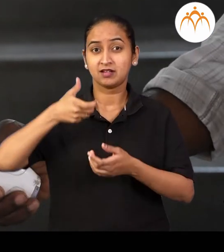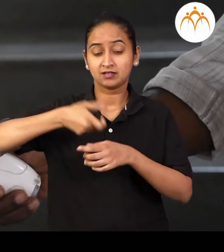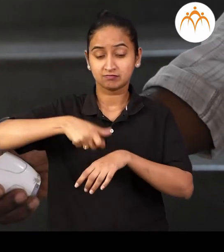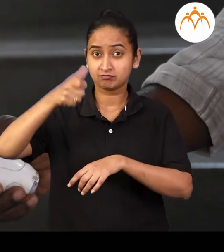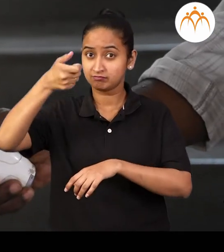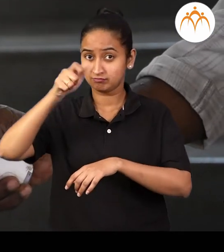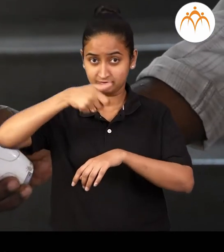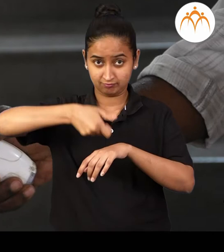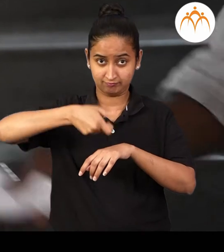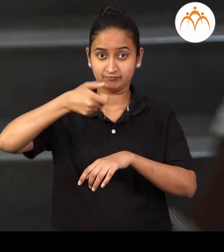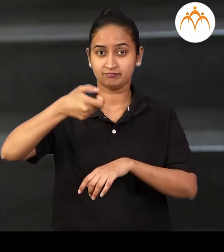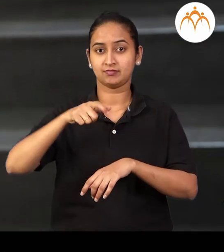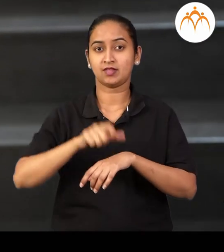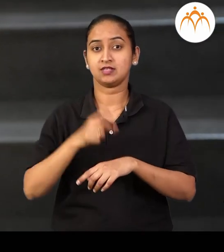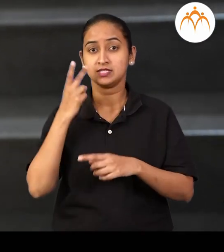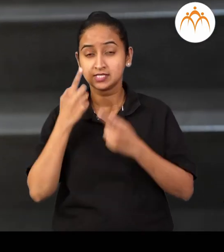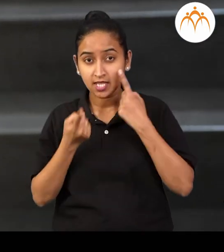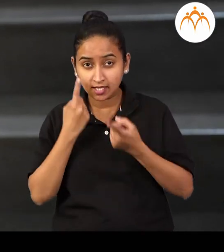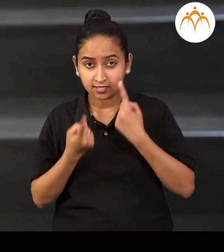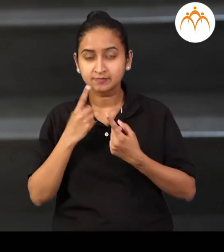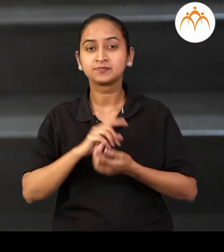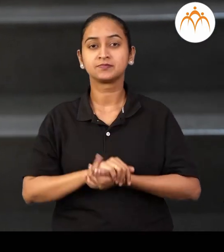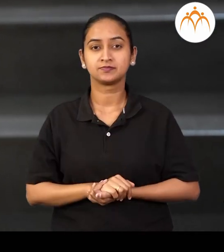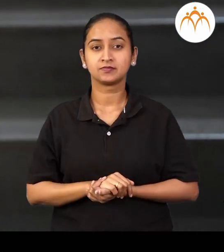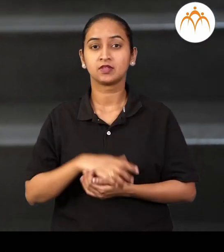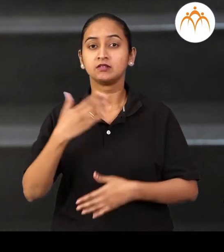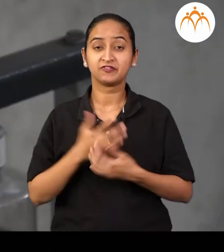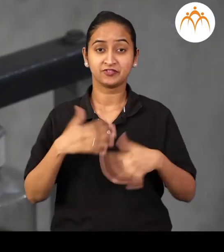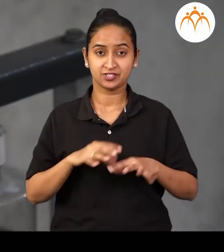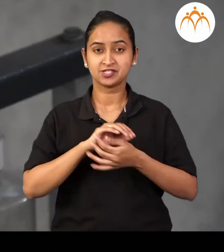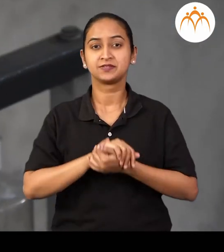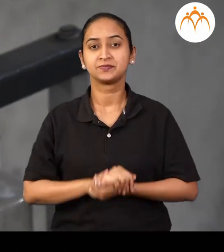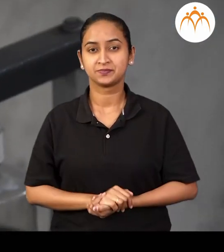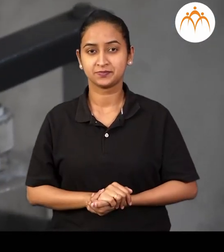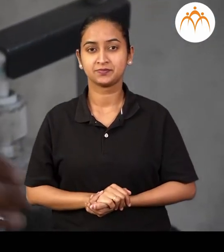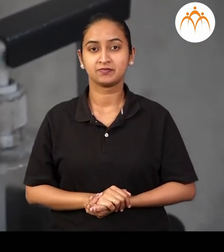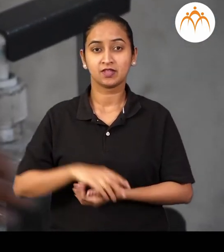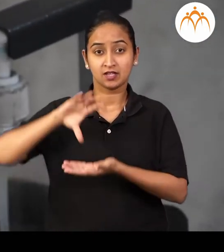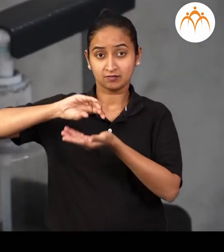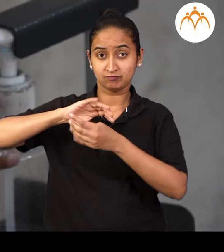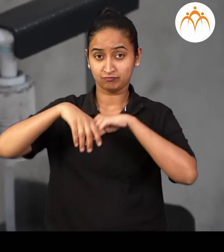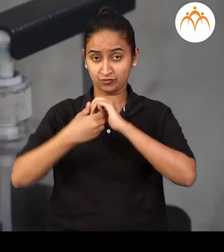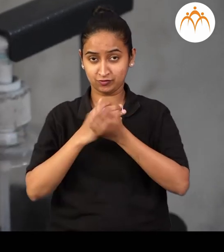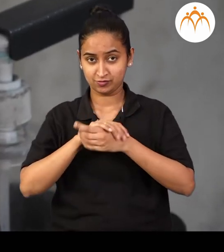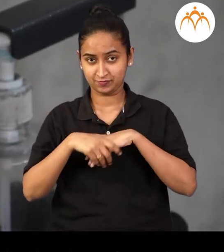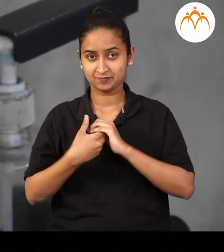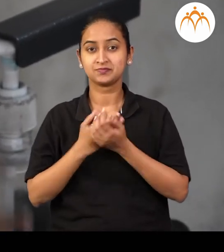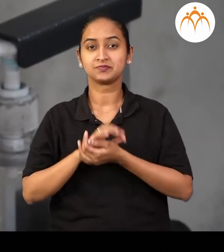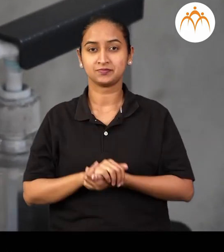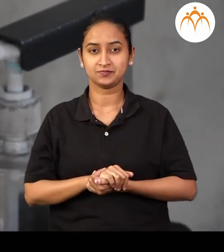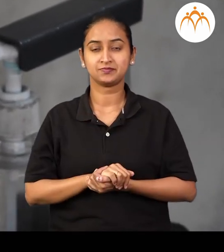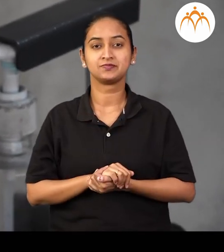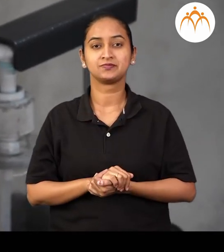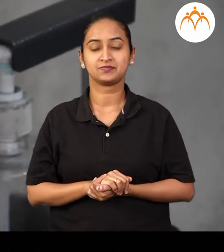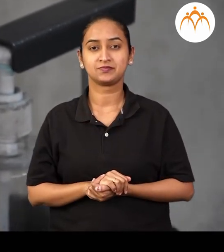restaurant, staff checked their body temperature. Then, they went inside. They